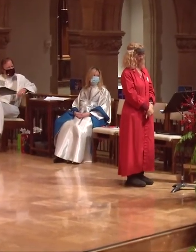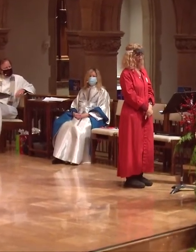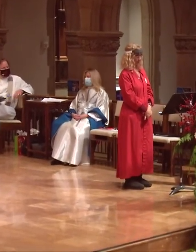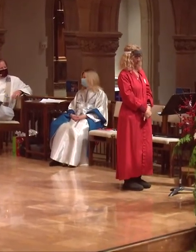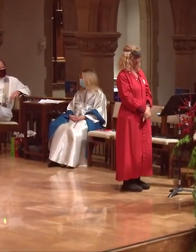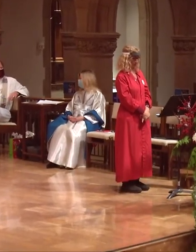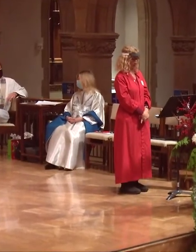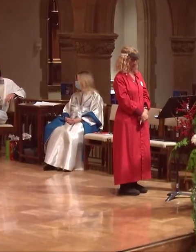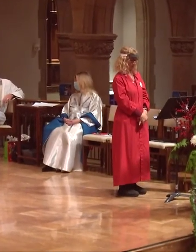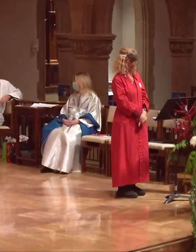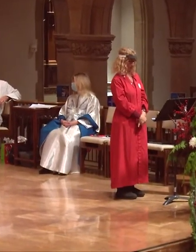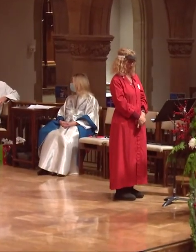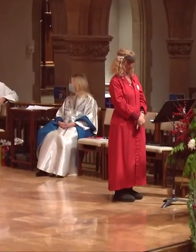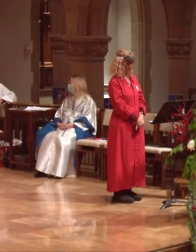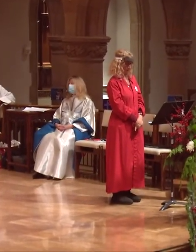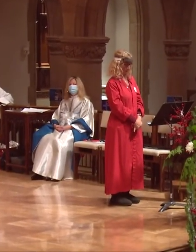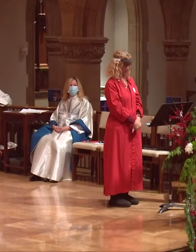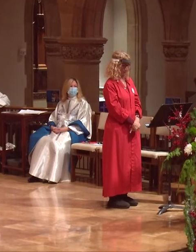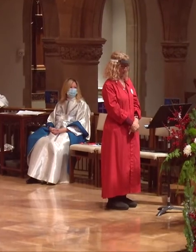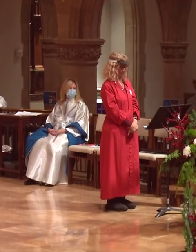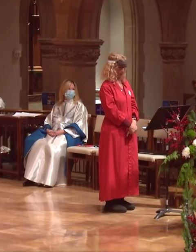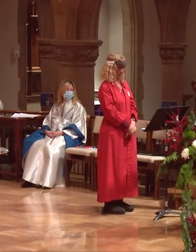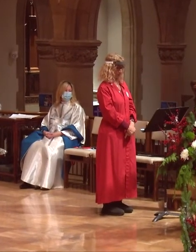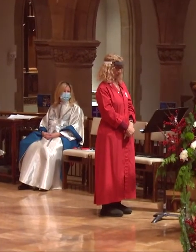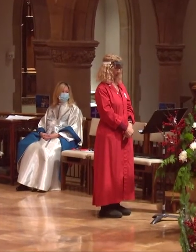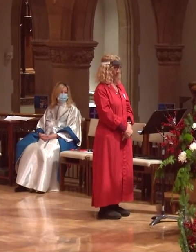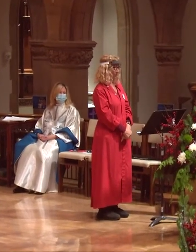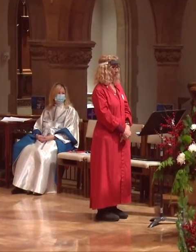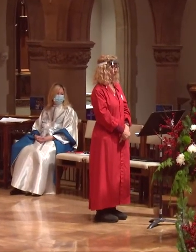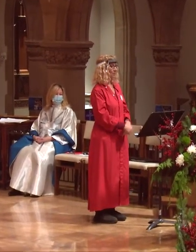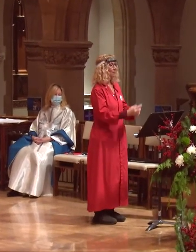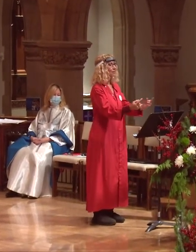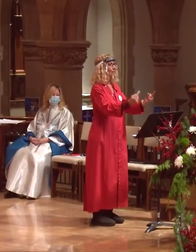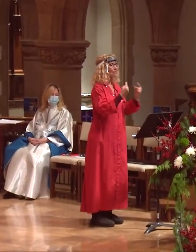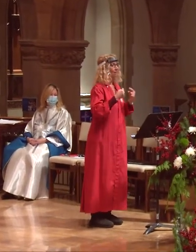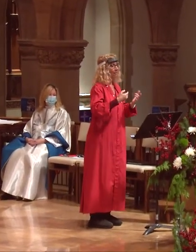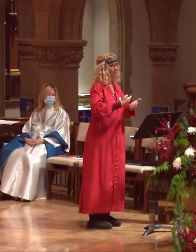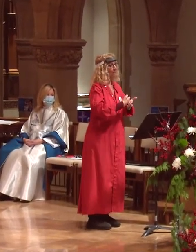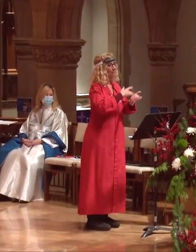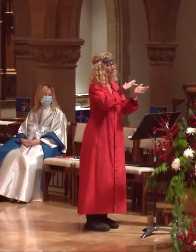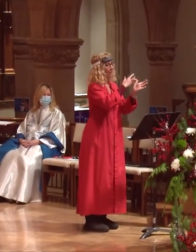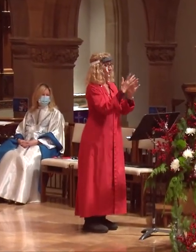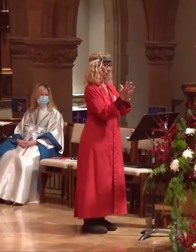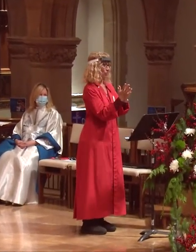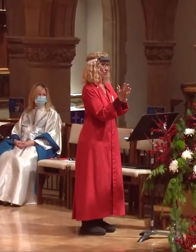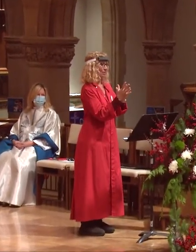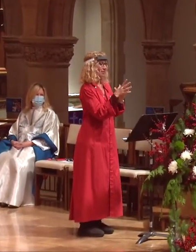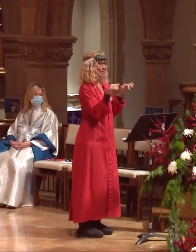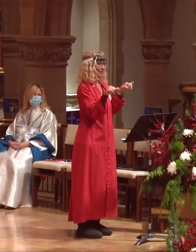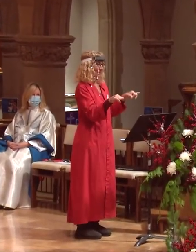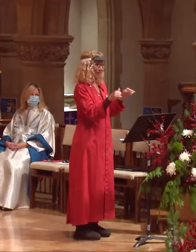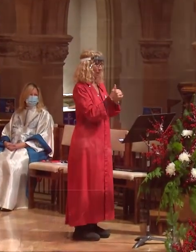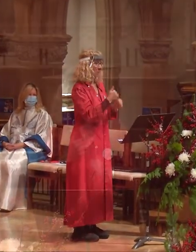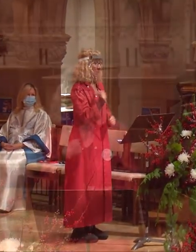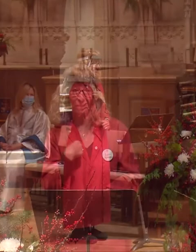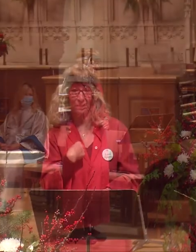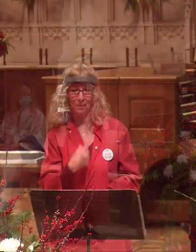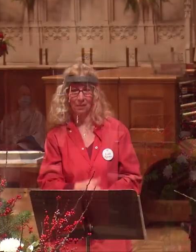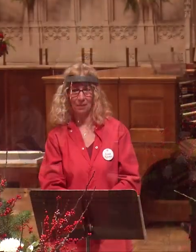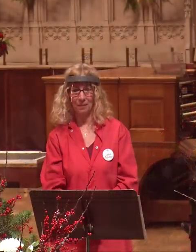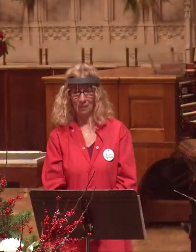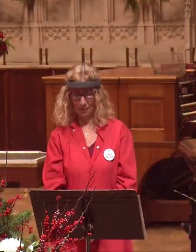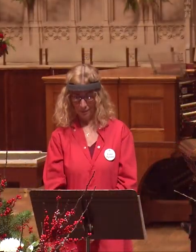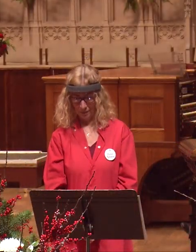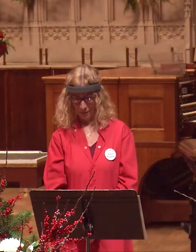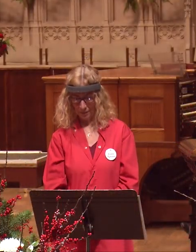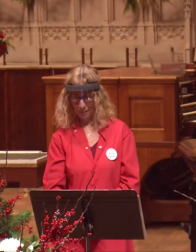niño Jesús, tú tienes un lugar en mi corazón. Come, baby Jesus, and stay with me. Ven,